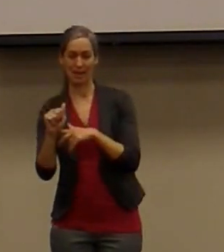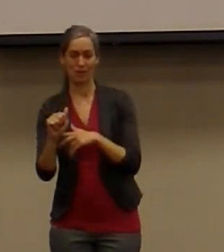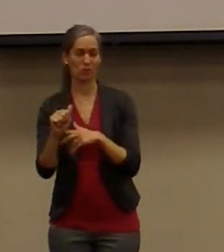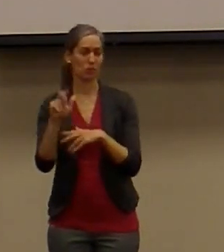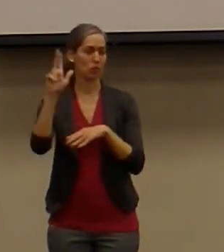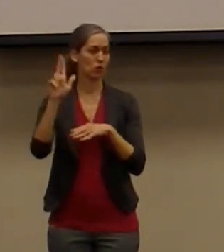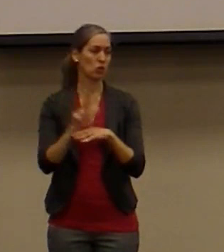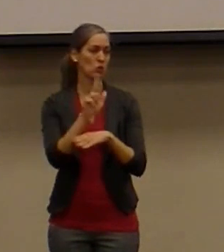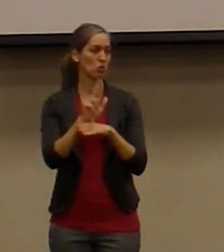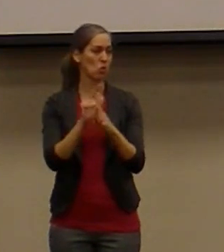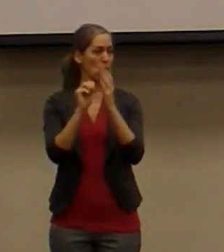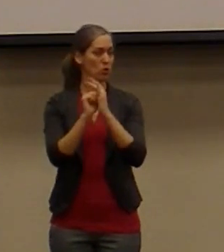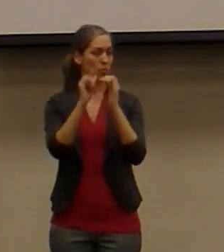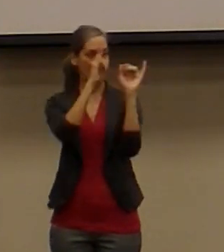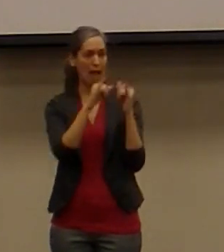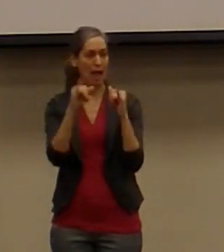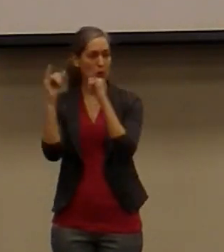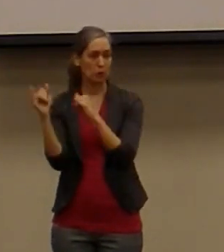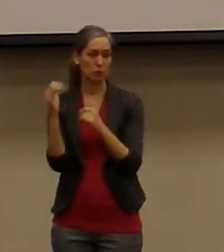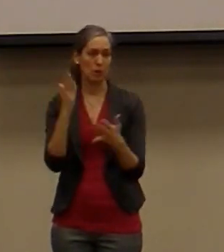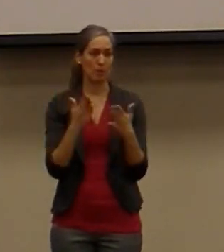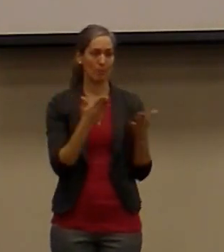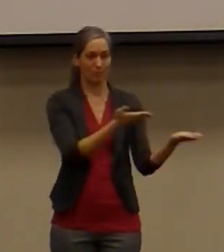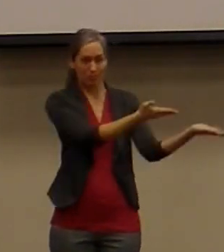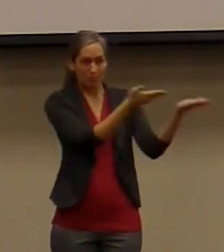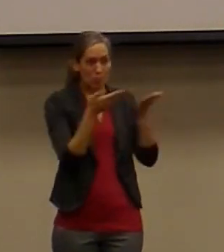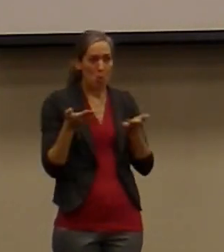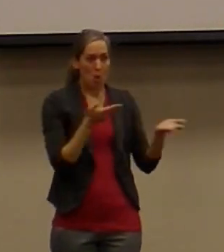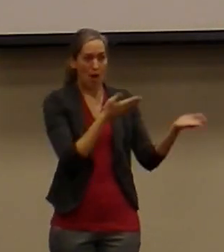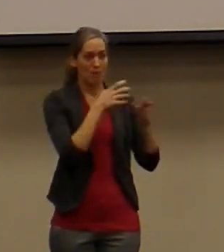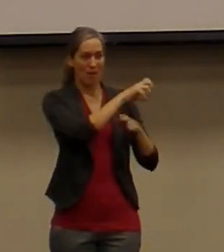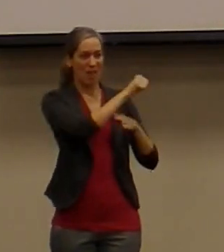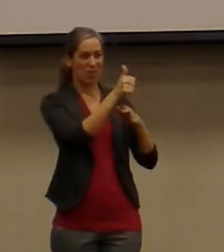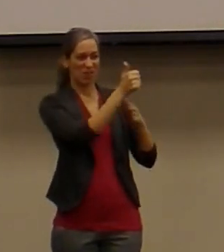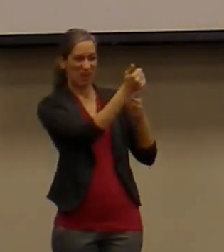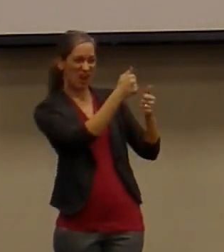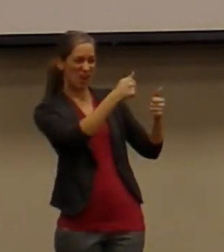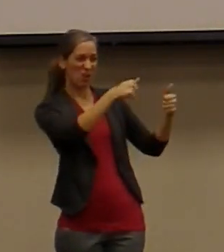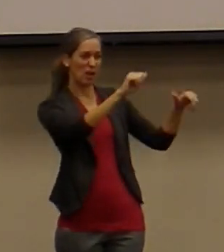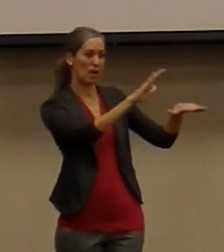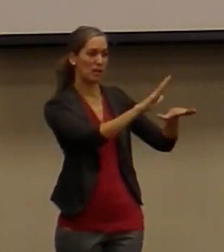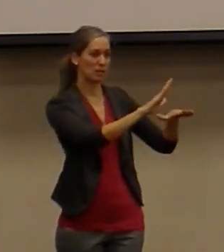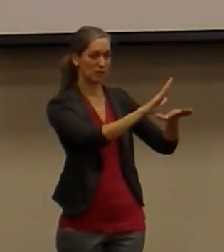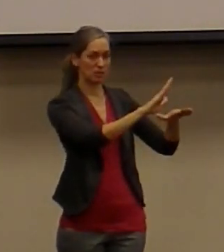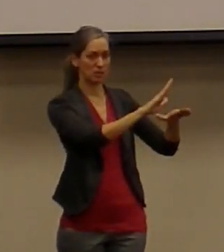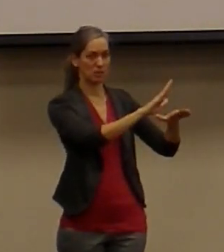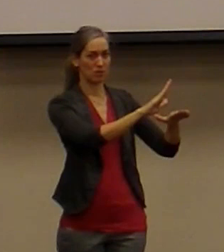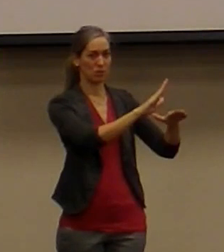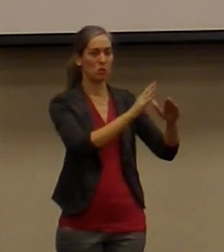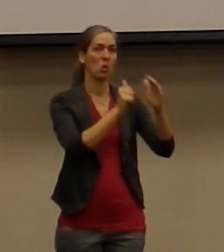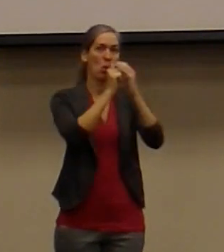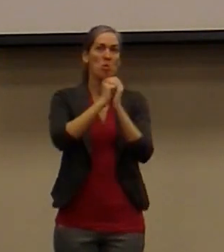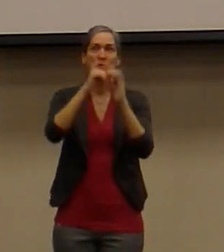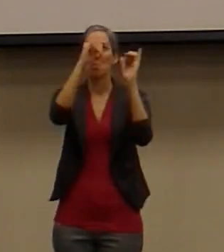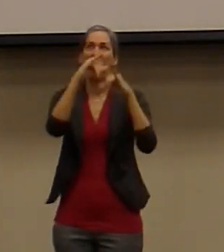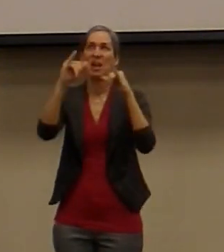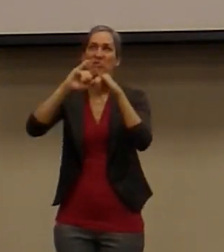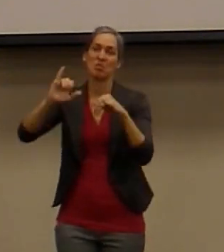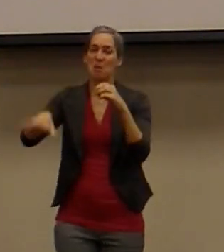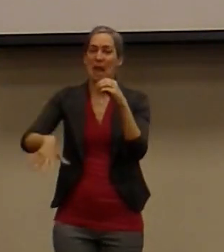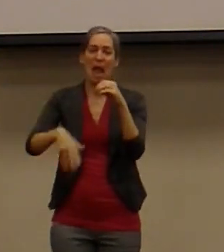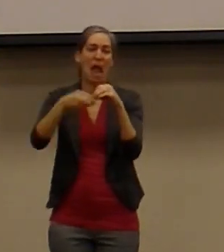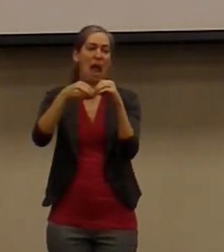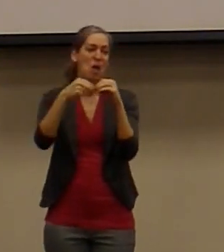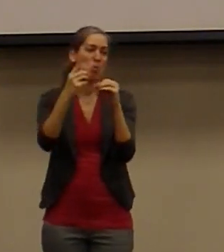to worshiping idols, or they were imported from other parts of the empire that were also idolatrous. So just add one more